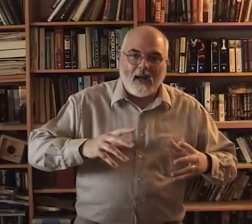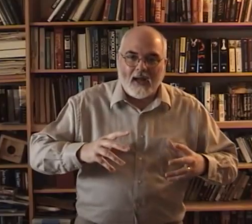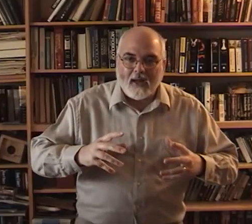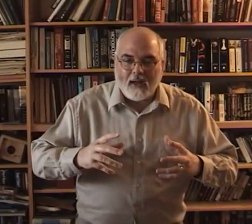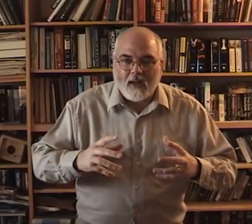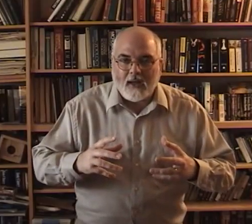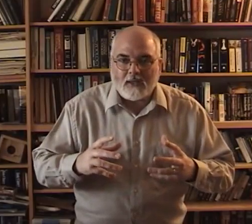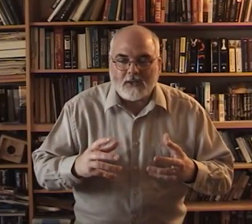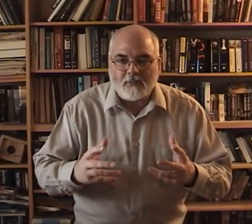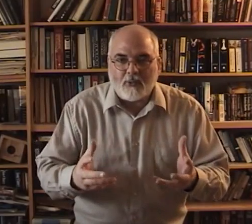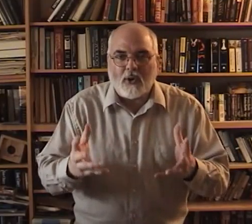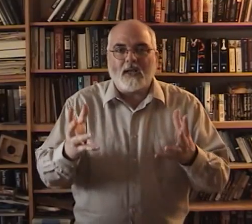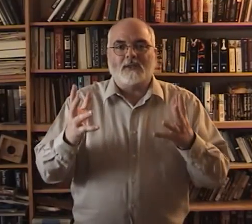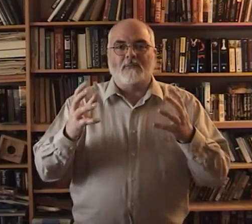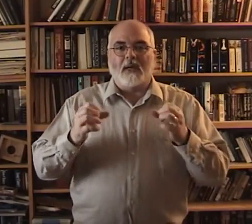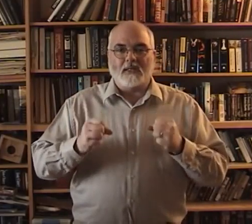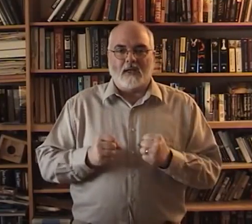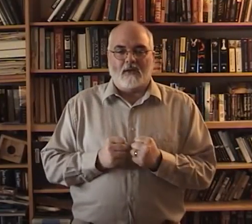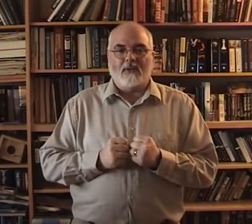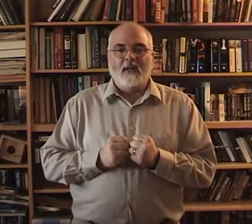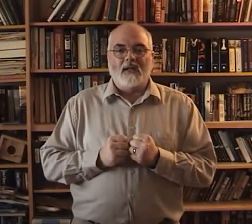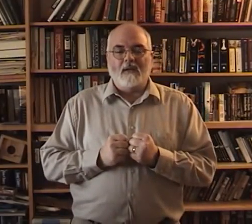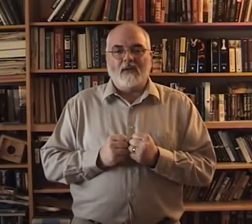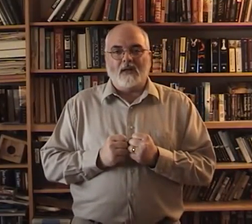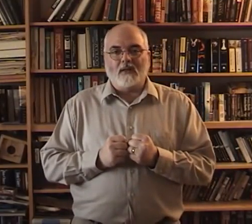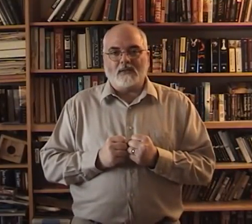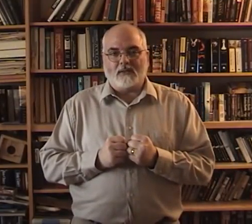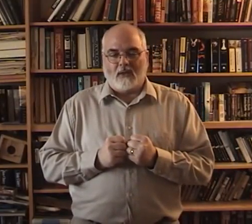I express myself, even in this slow